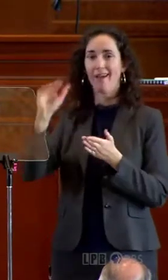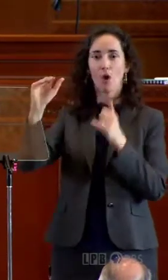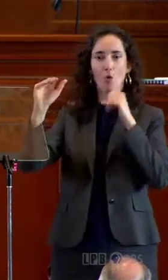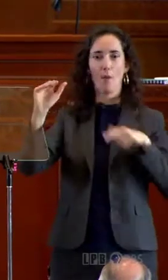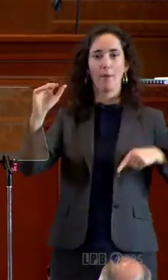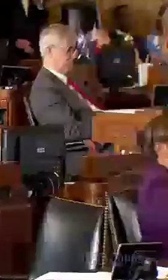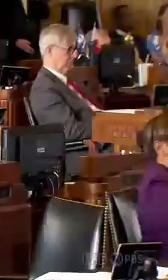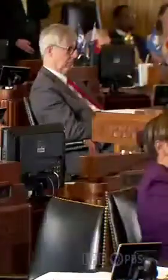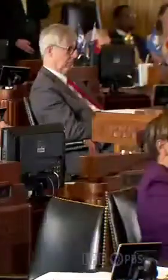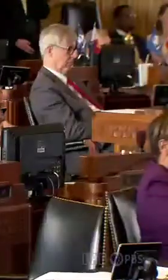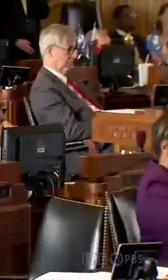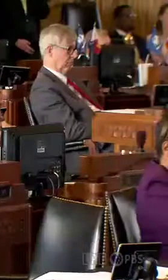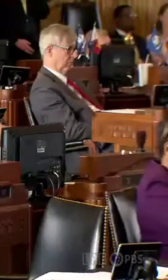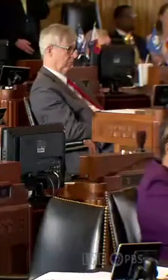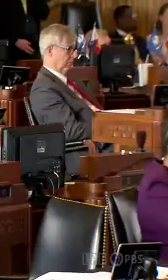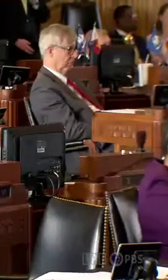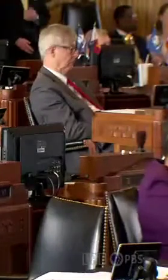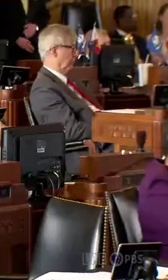not...